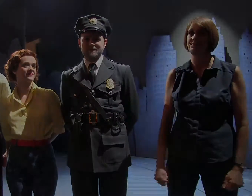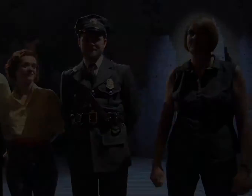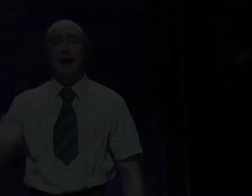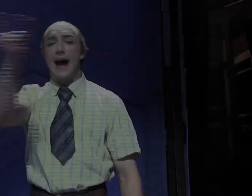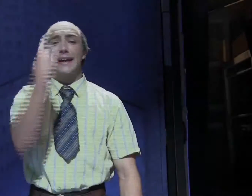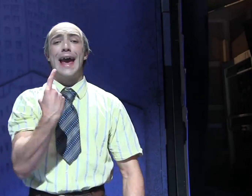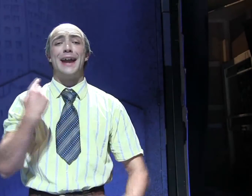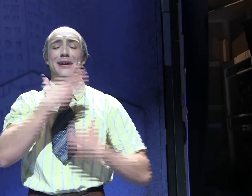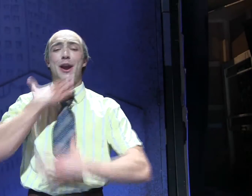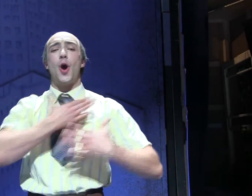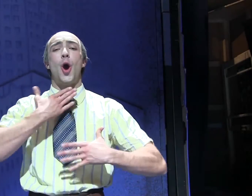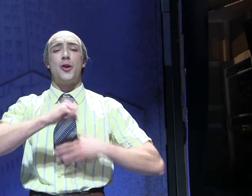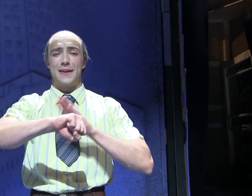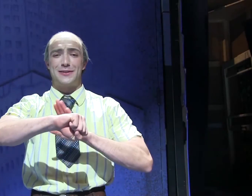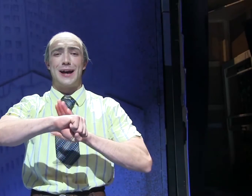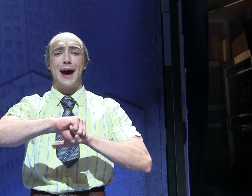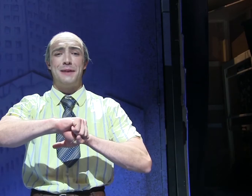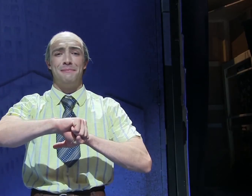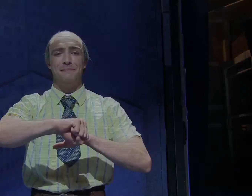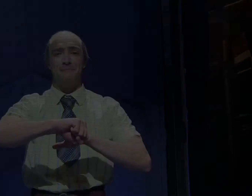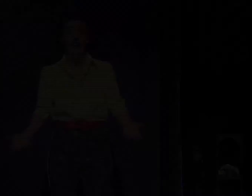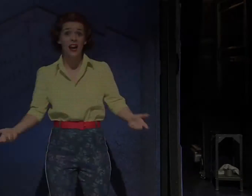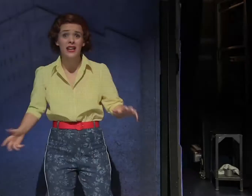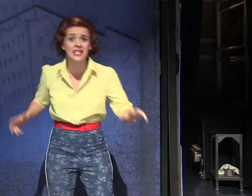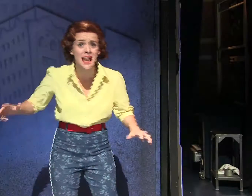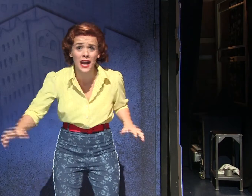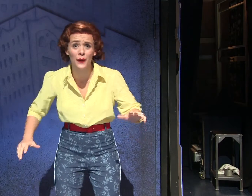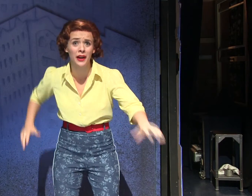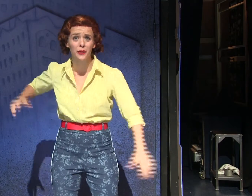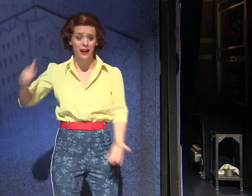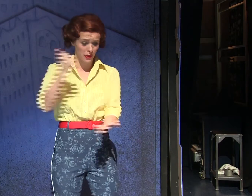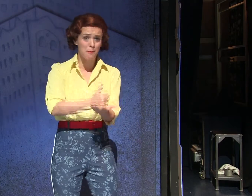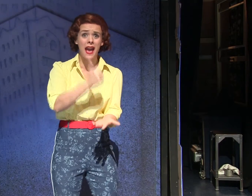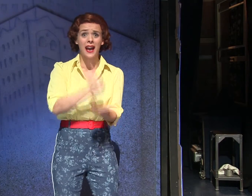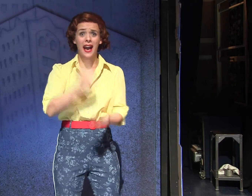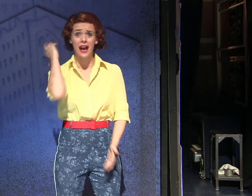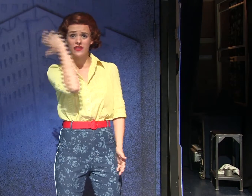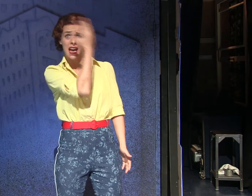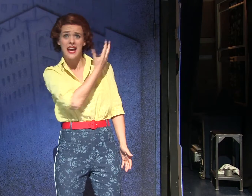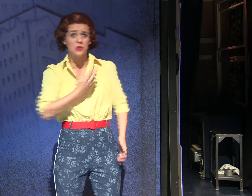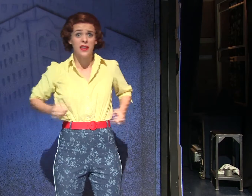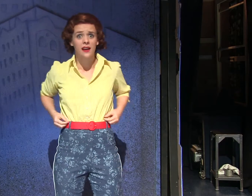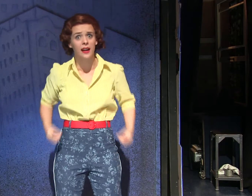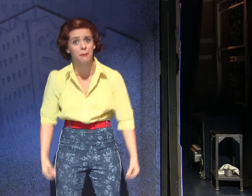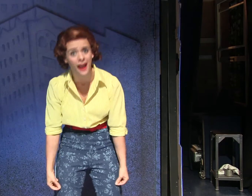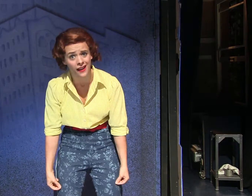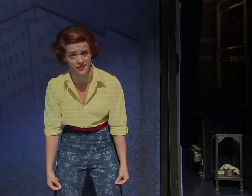I can't get hurt this time. And now he's staggering around the bank half days without any pants.